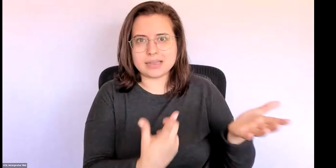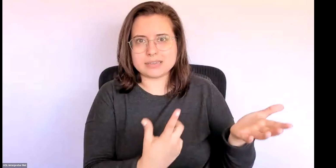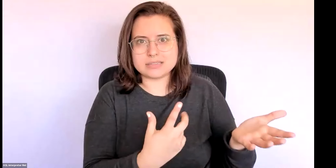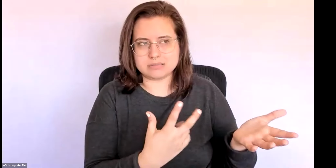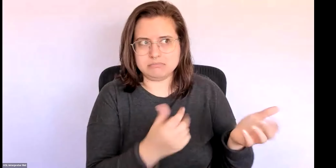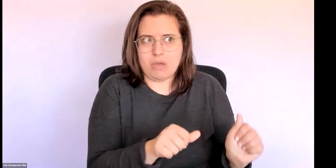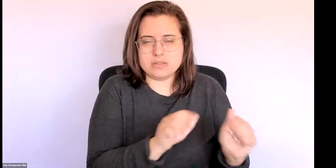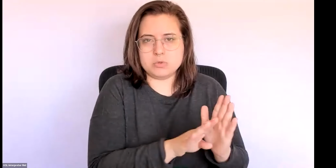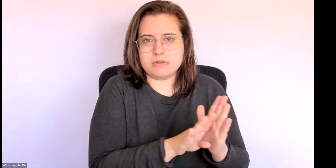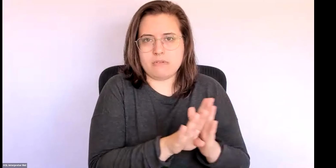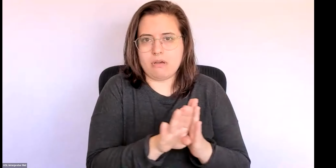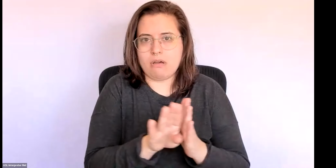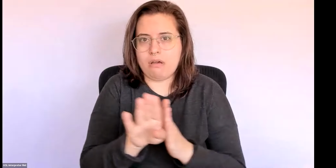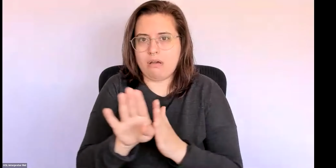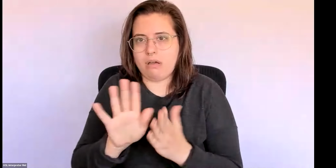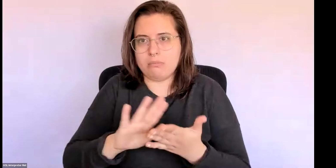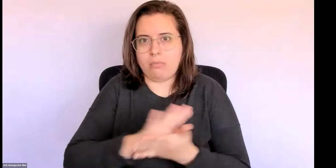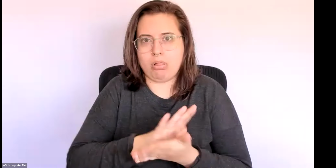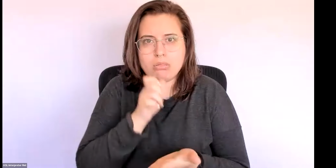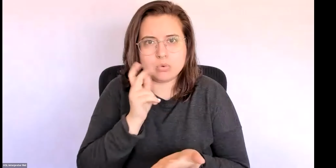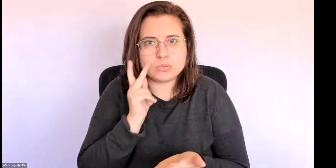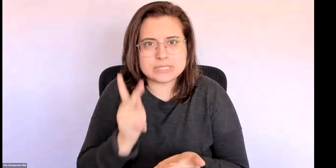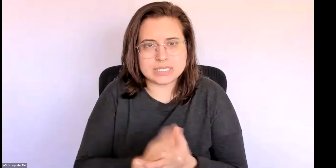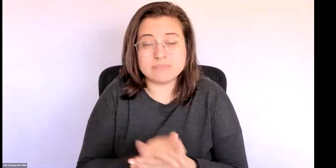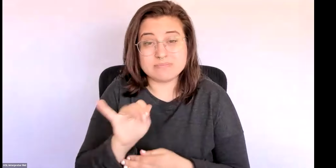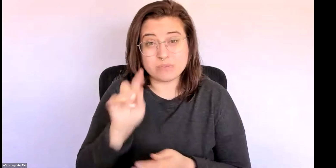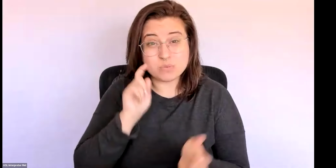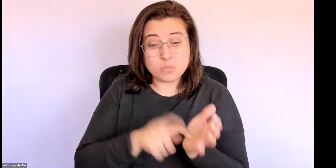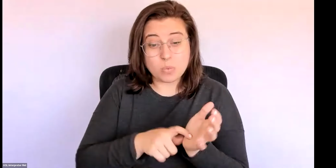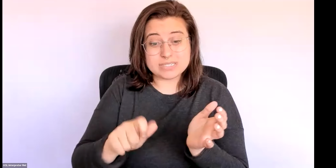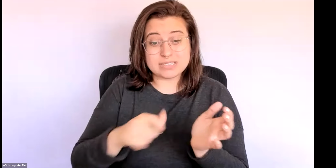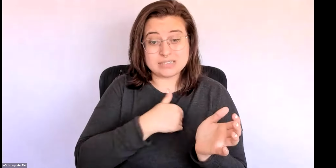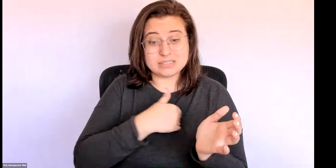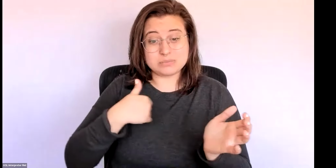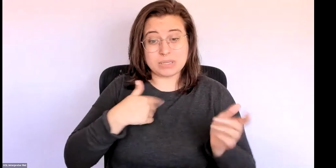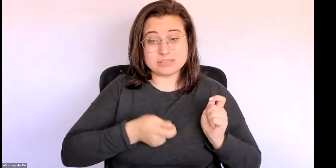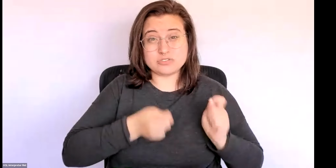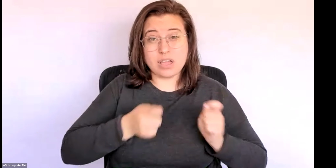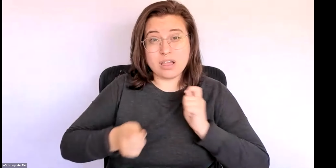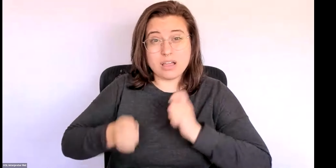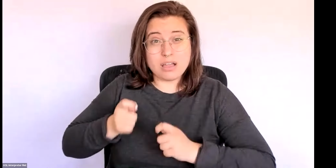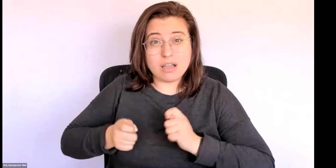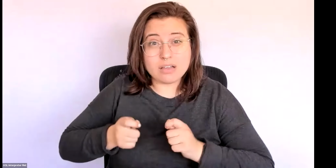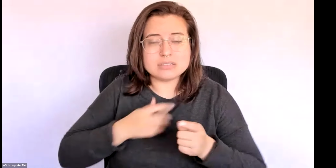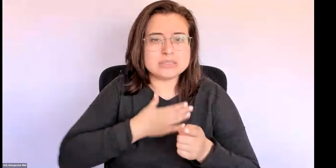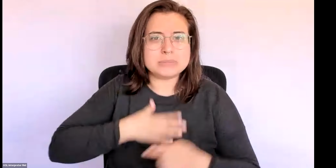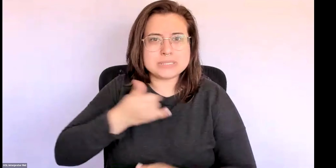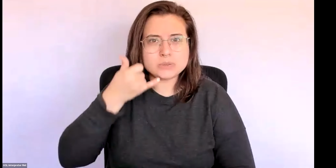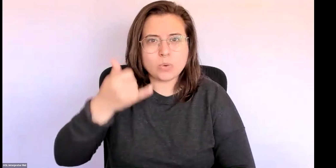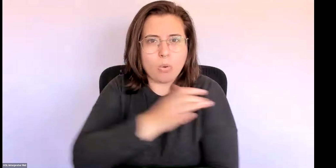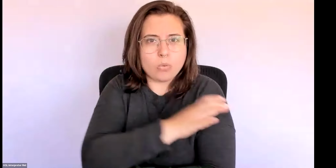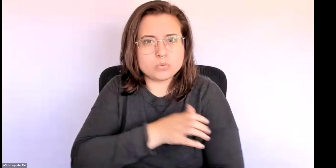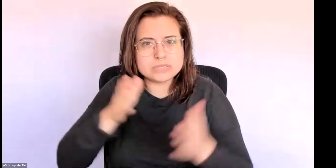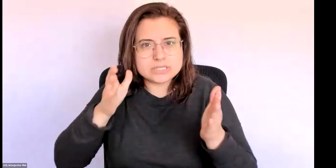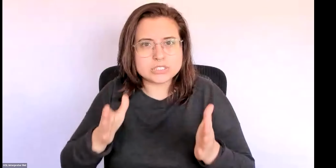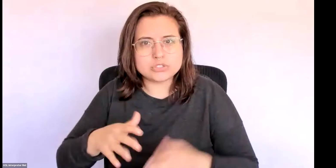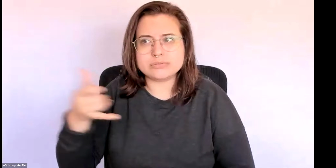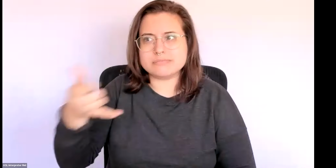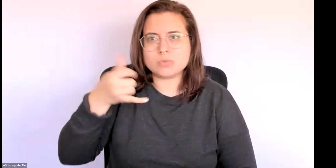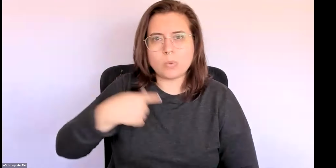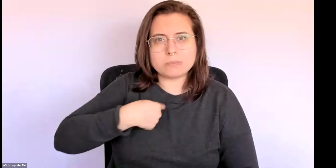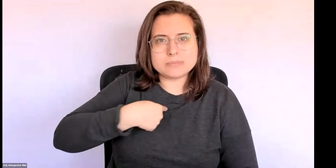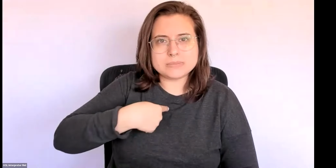breast, please call your clinician. Please call me. My contact